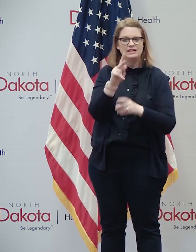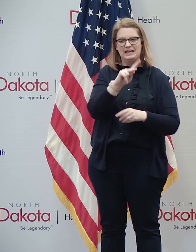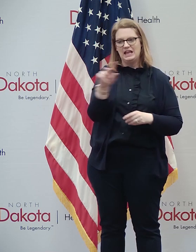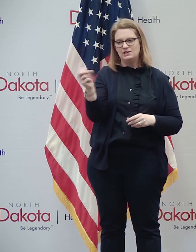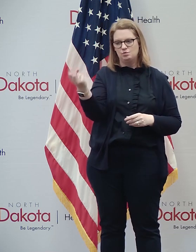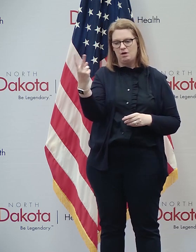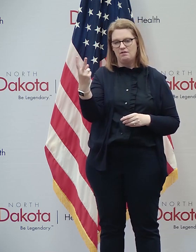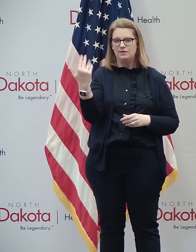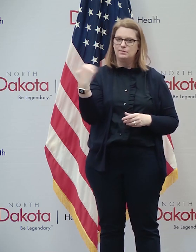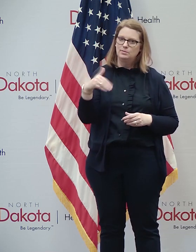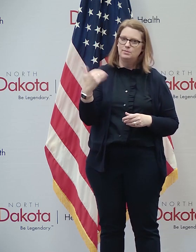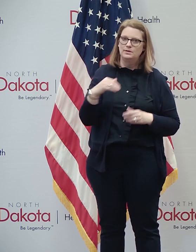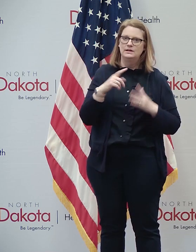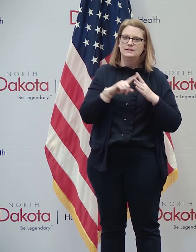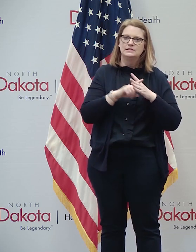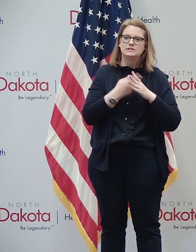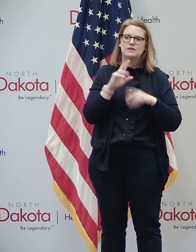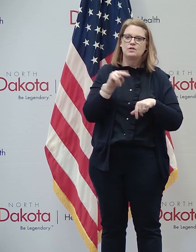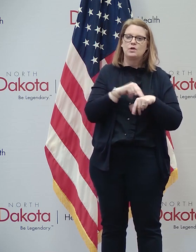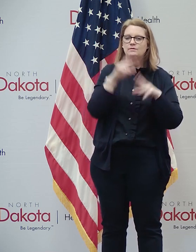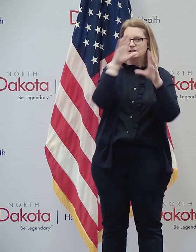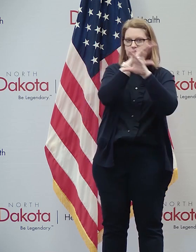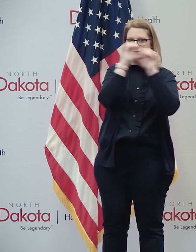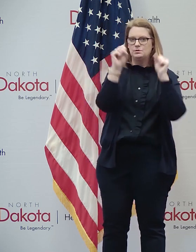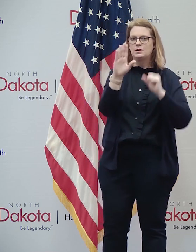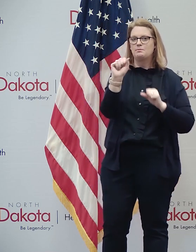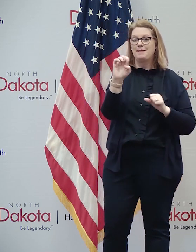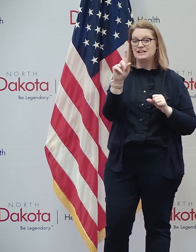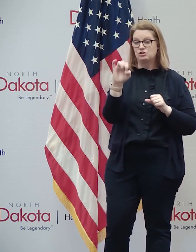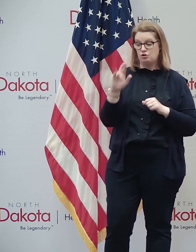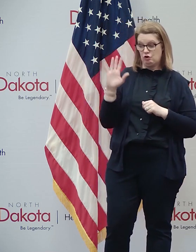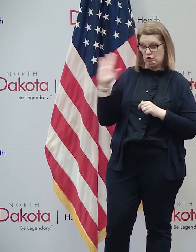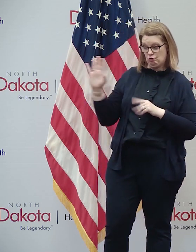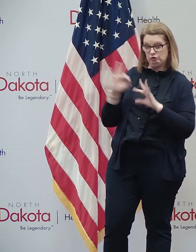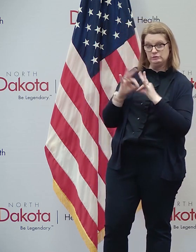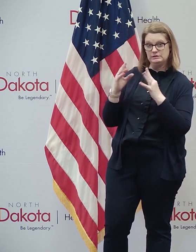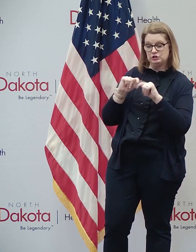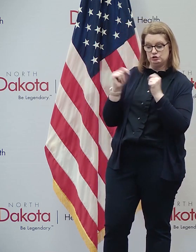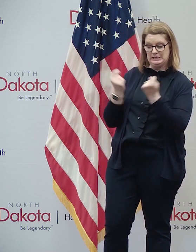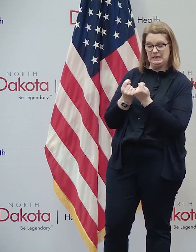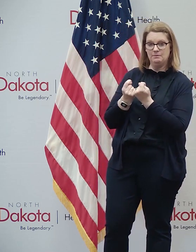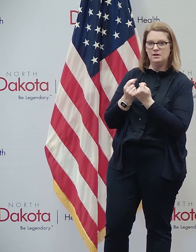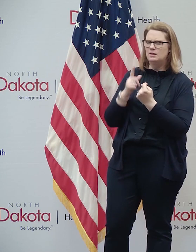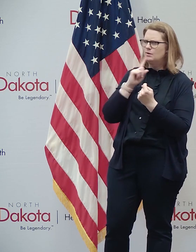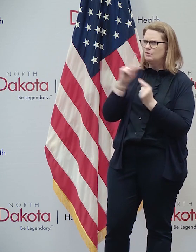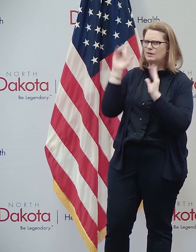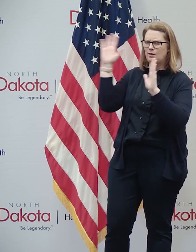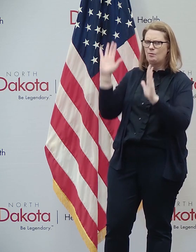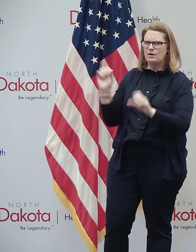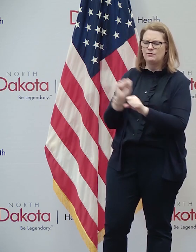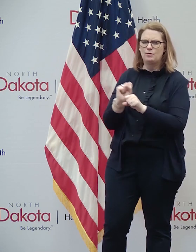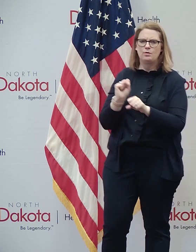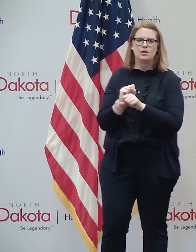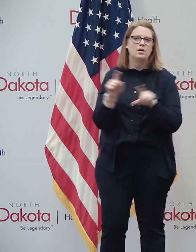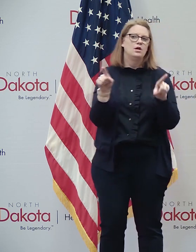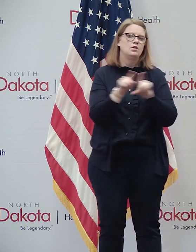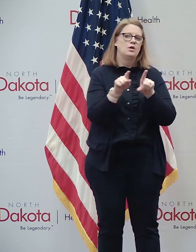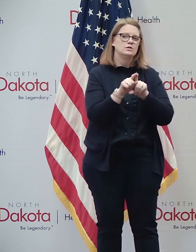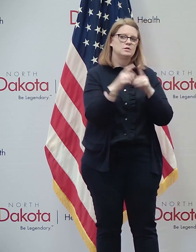key partnerships here, starting, of course, with Superintendent Baesler and her team for the great work that they're doing, but also want to